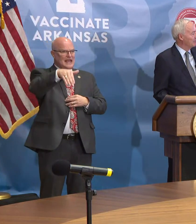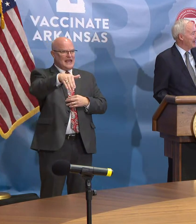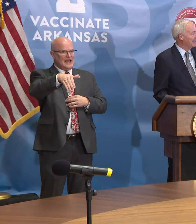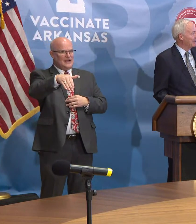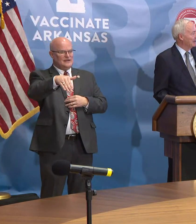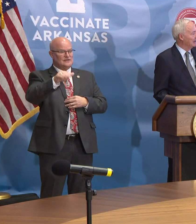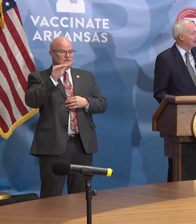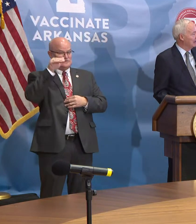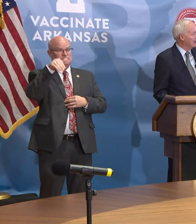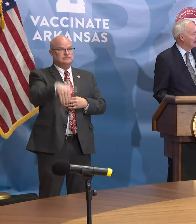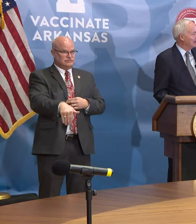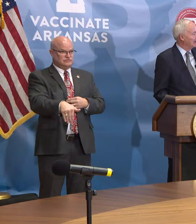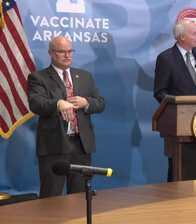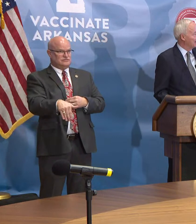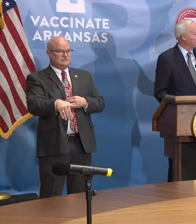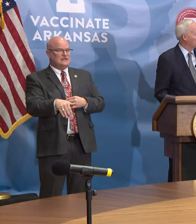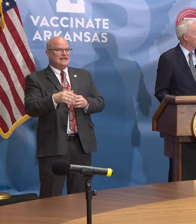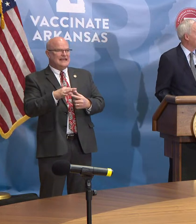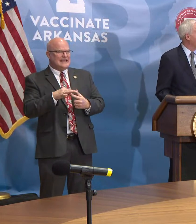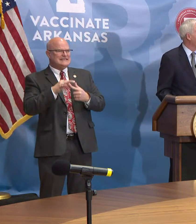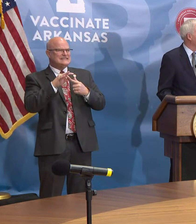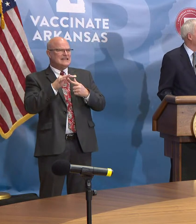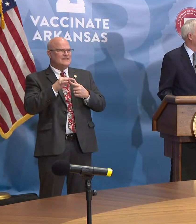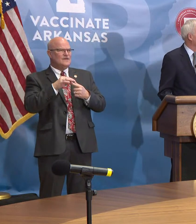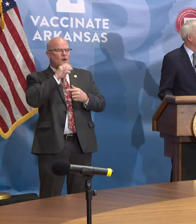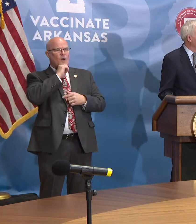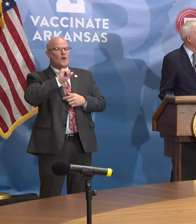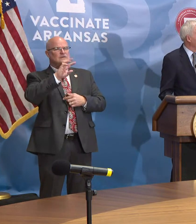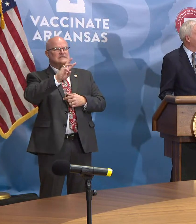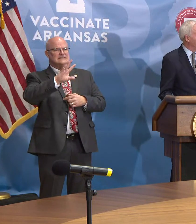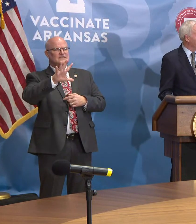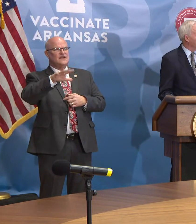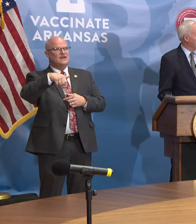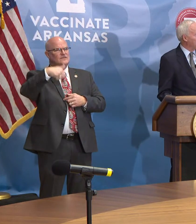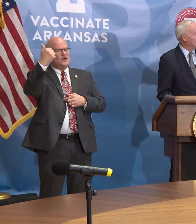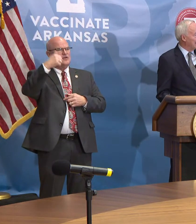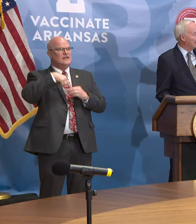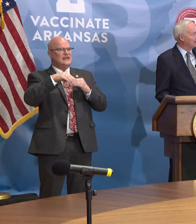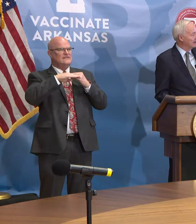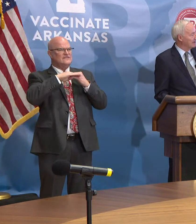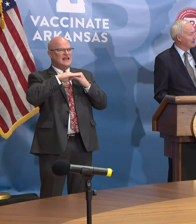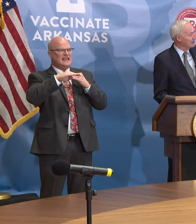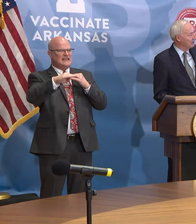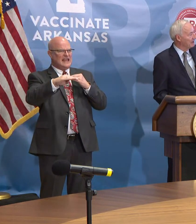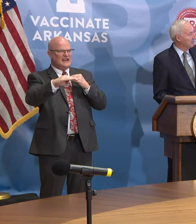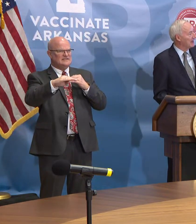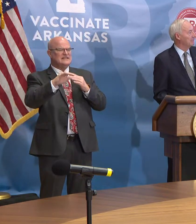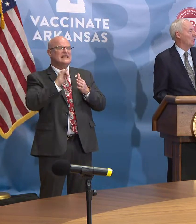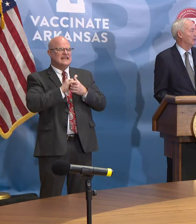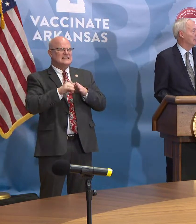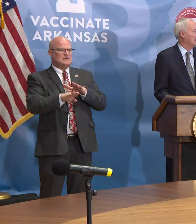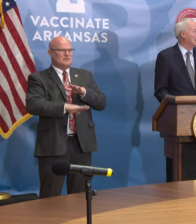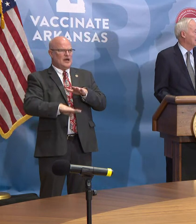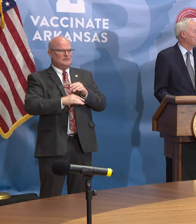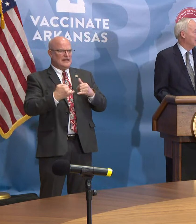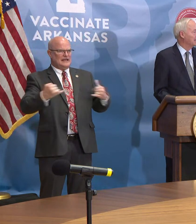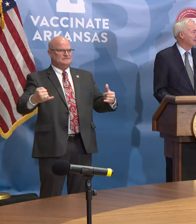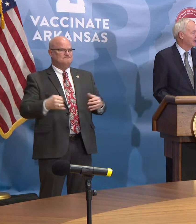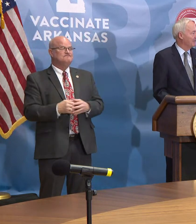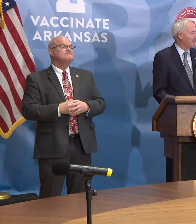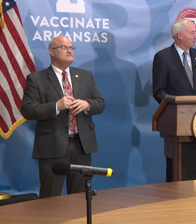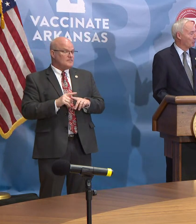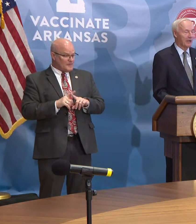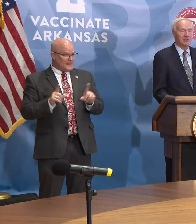rather dramatically, except for the 65 and older, which is flattened out. That's the very bottom one.